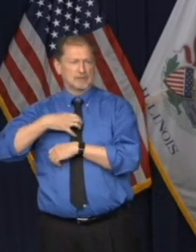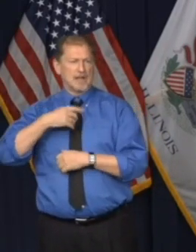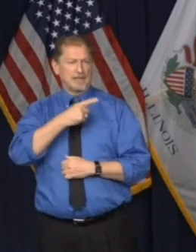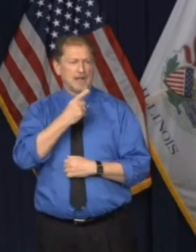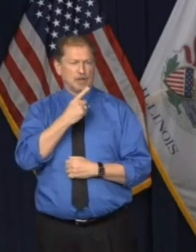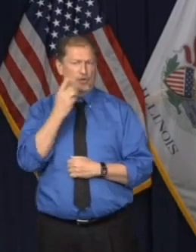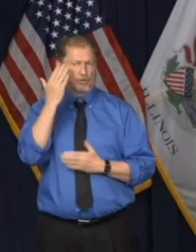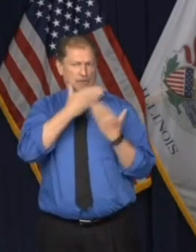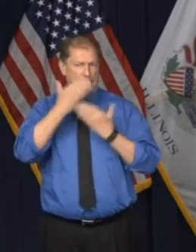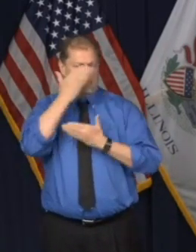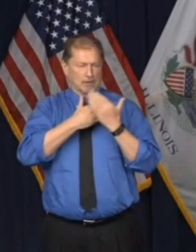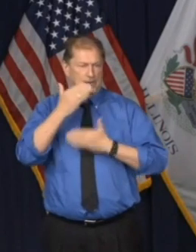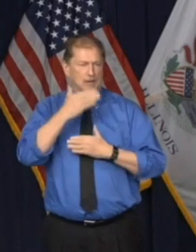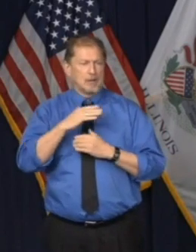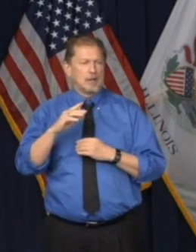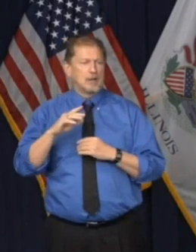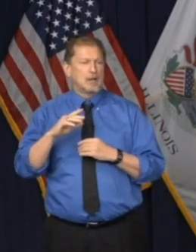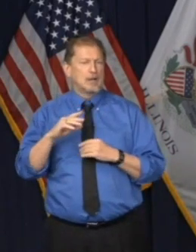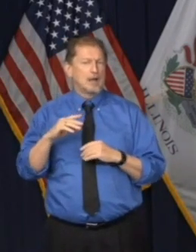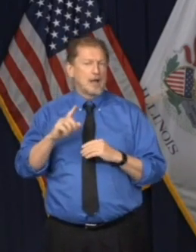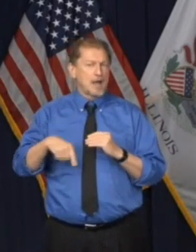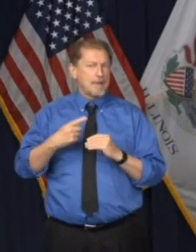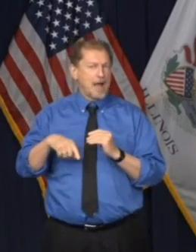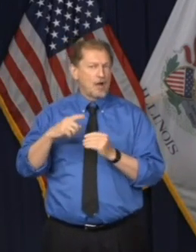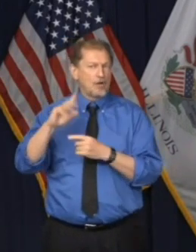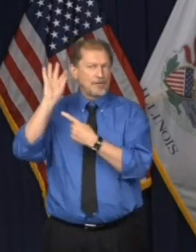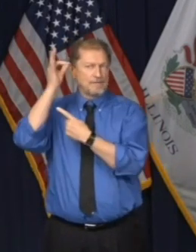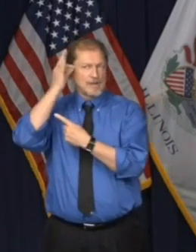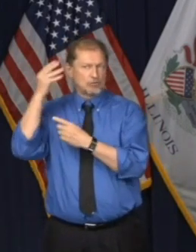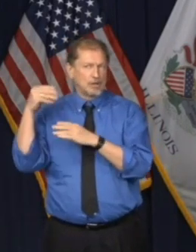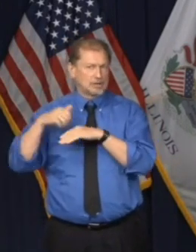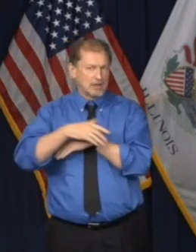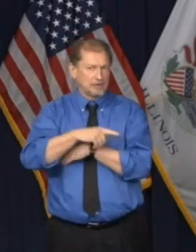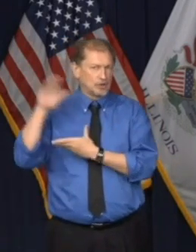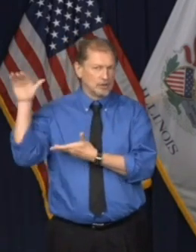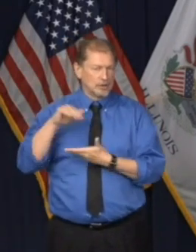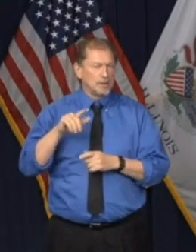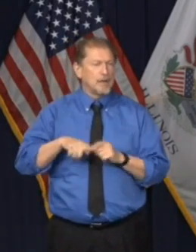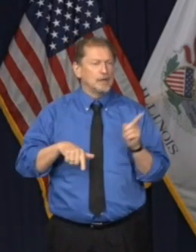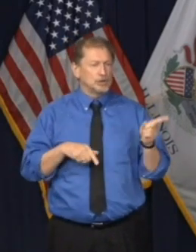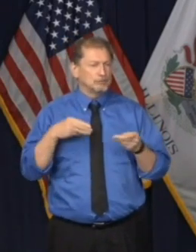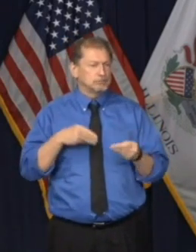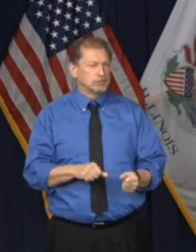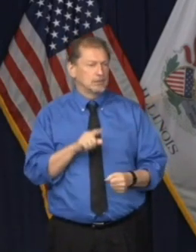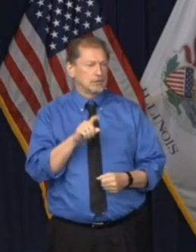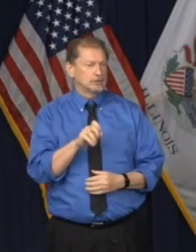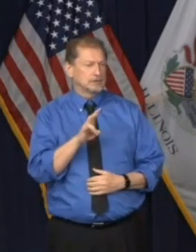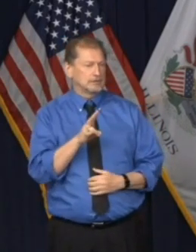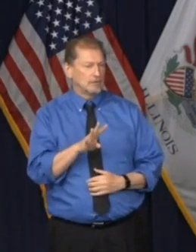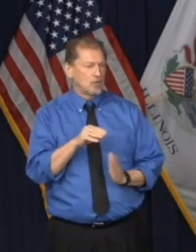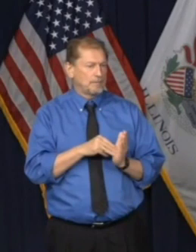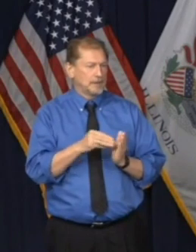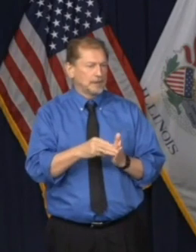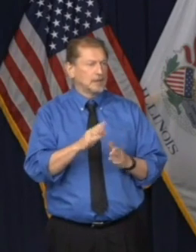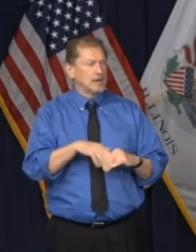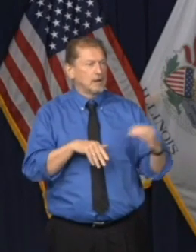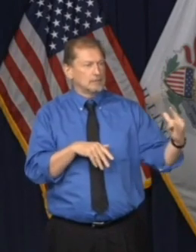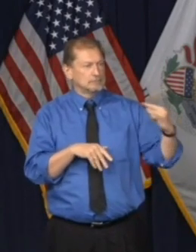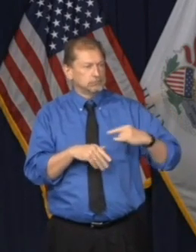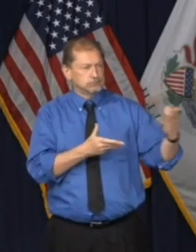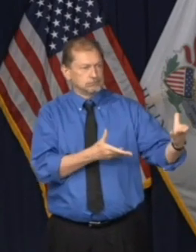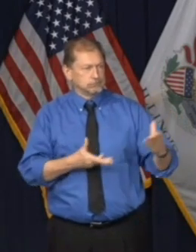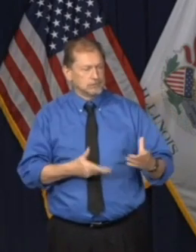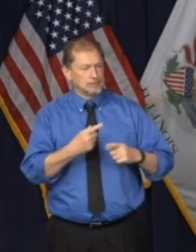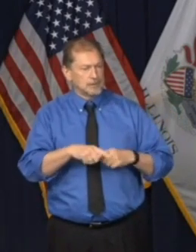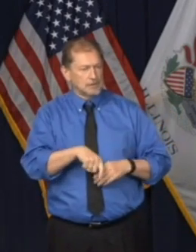truthful about the resources from the feds. And yet you spent $174 million on getting, and obviously not just that one shipment, but did